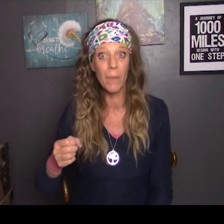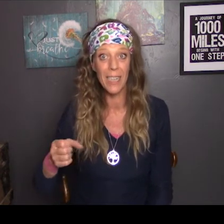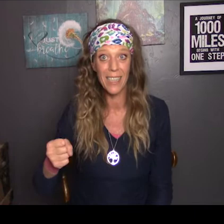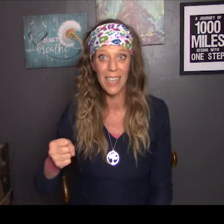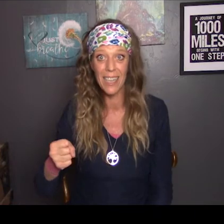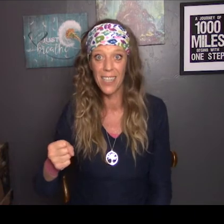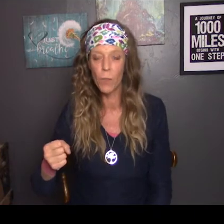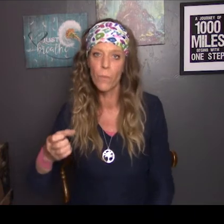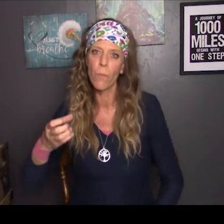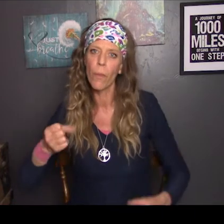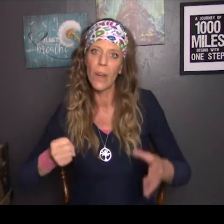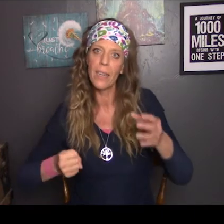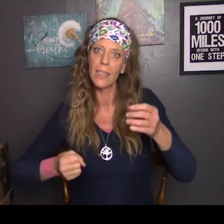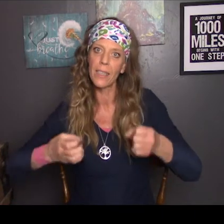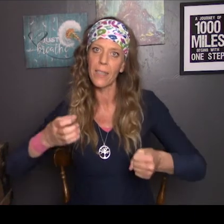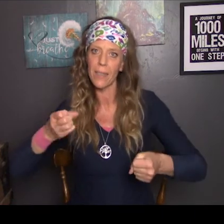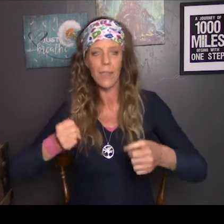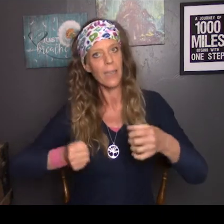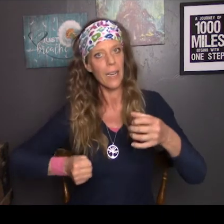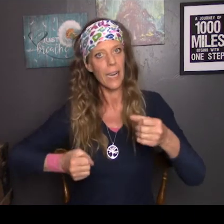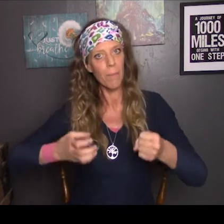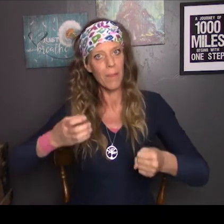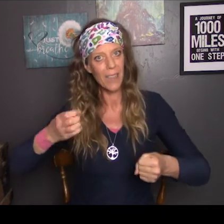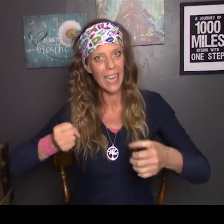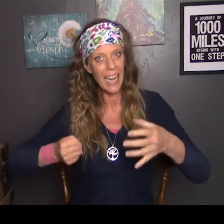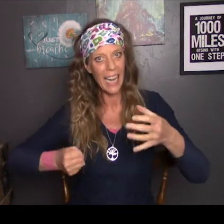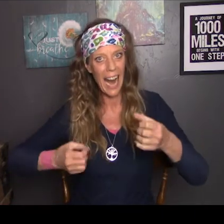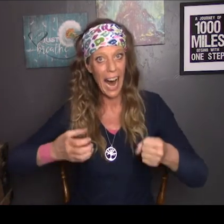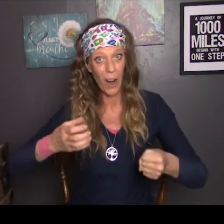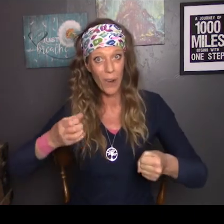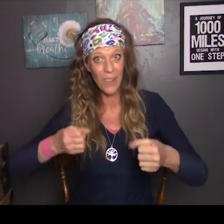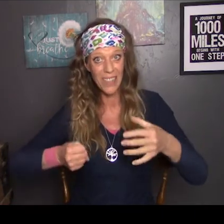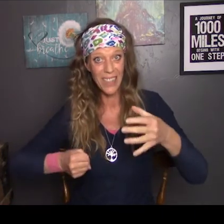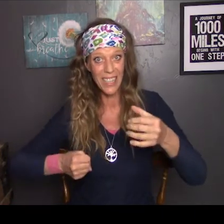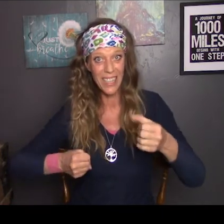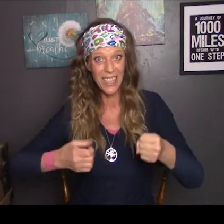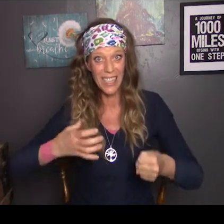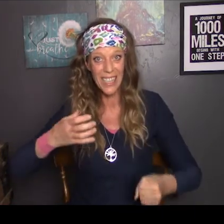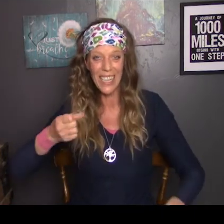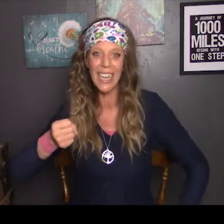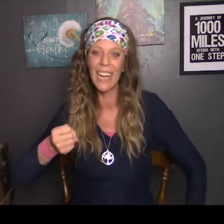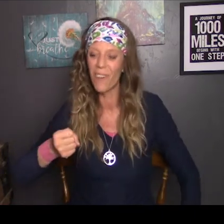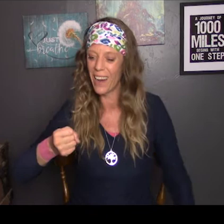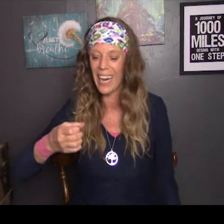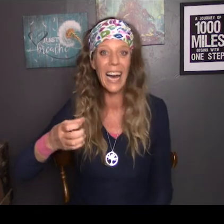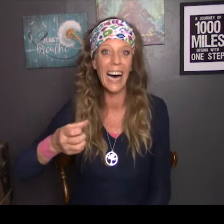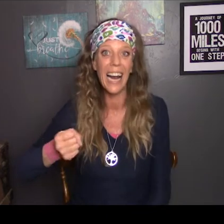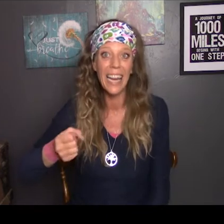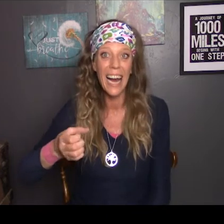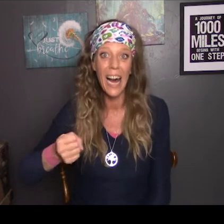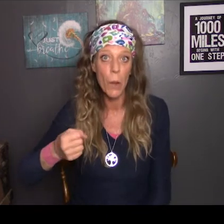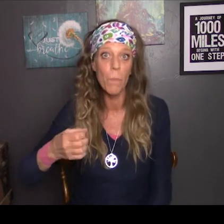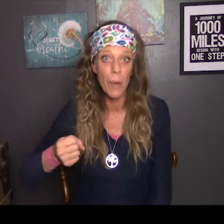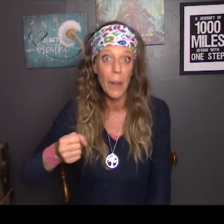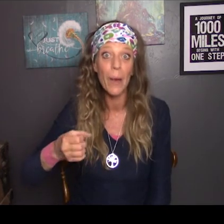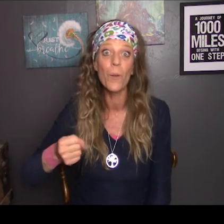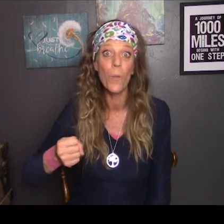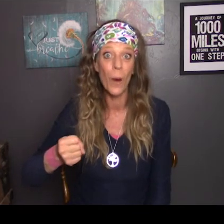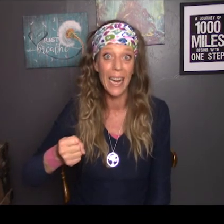Milk. Does this look like I'm milking a cow? Take one hand and milk it with one